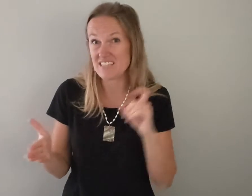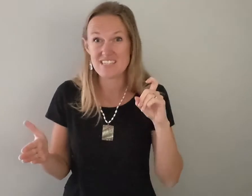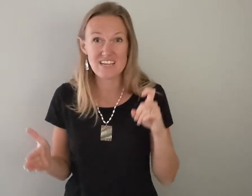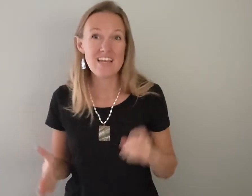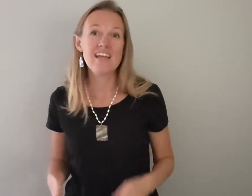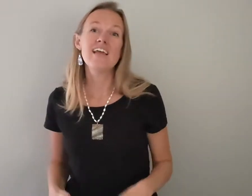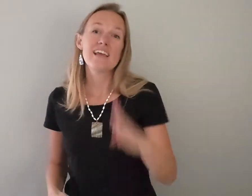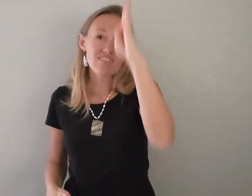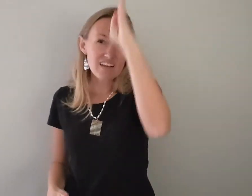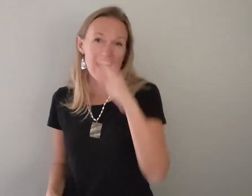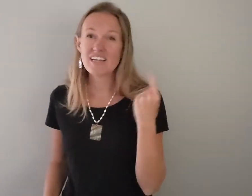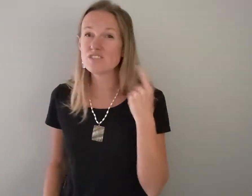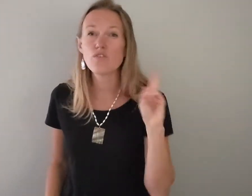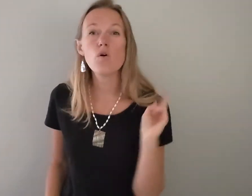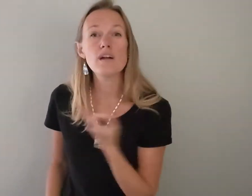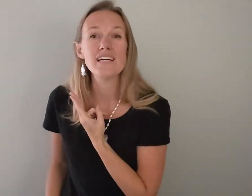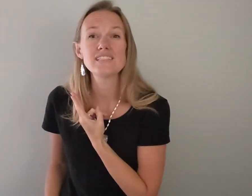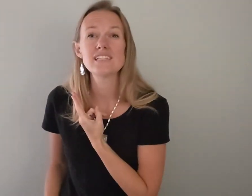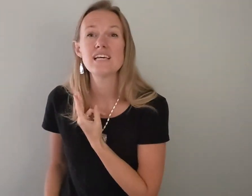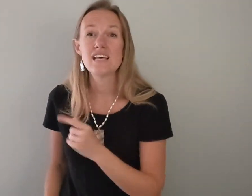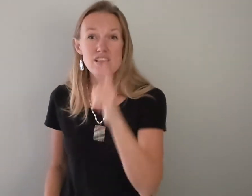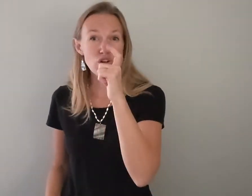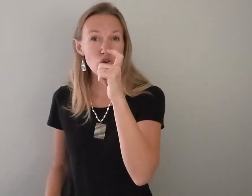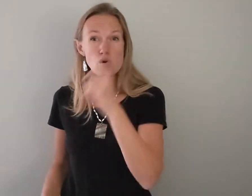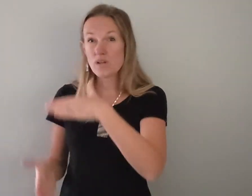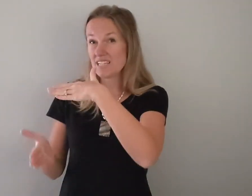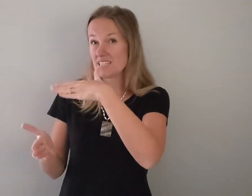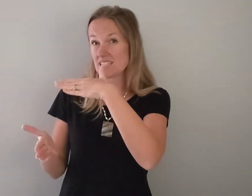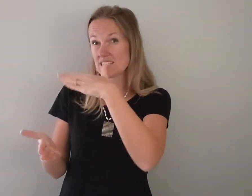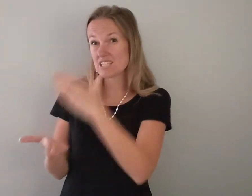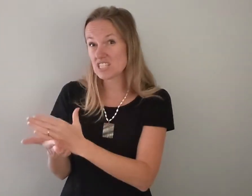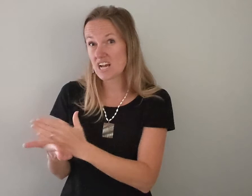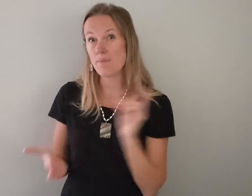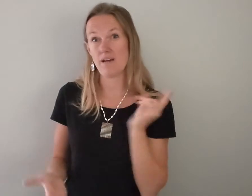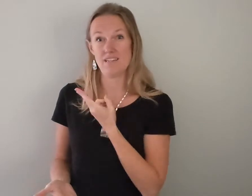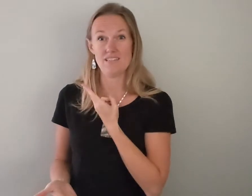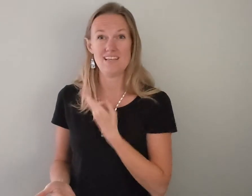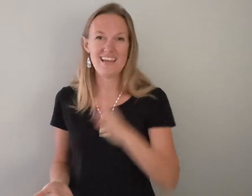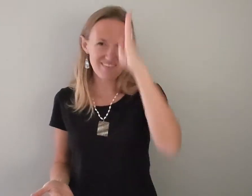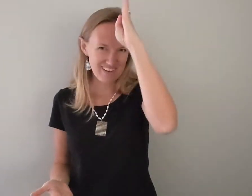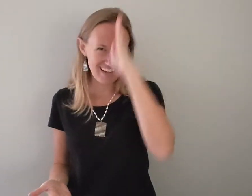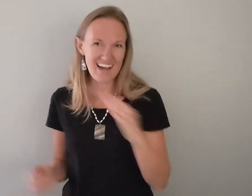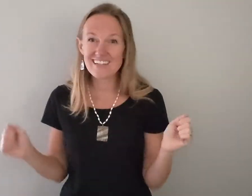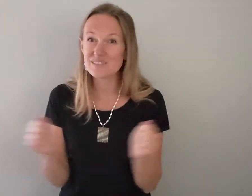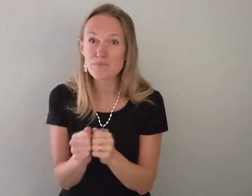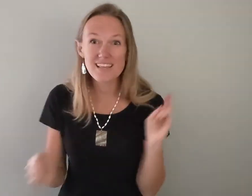against? If God is for us, then who can stop us? And if God is with